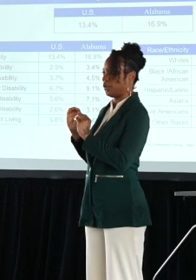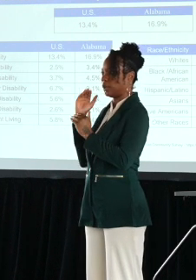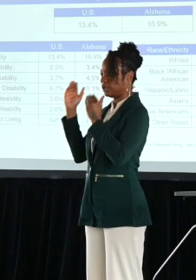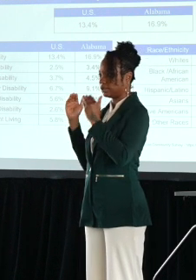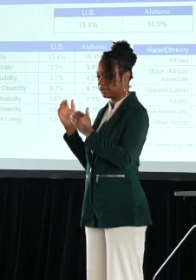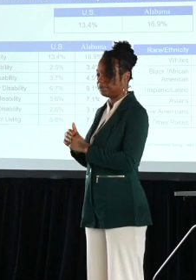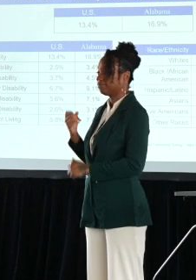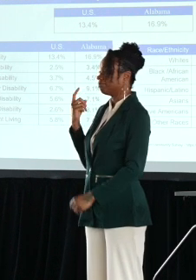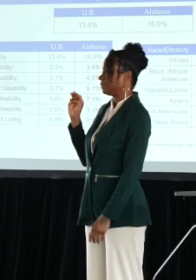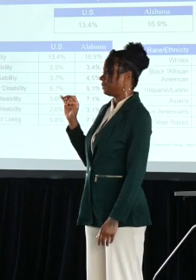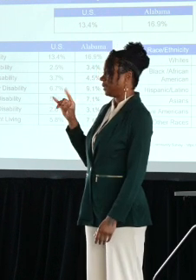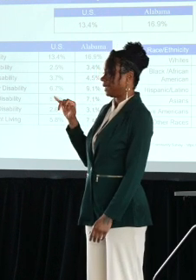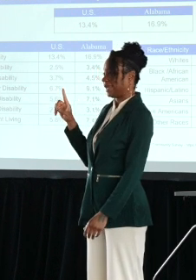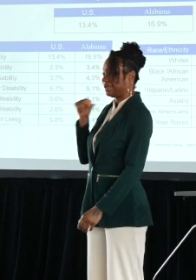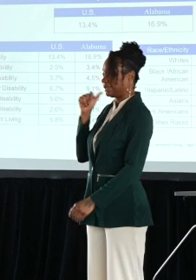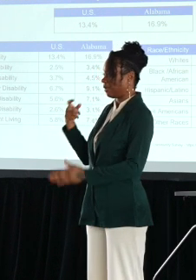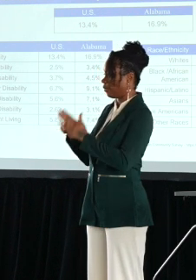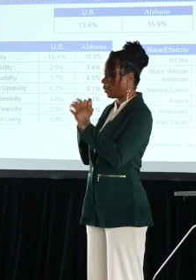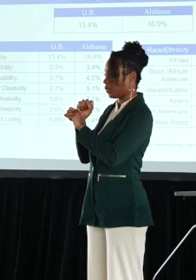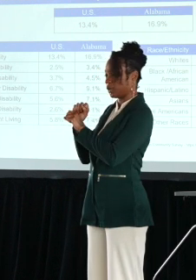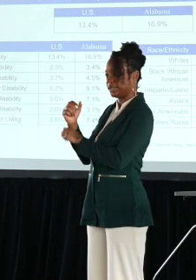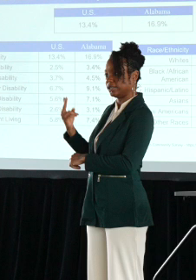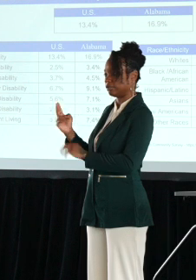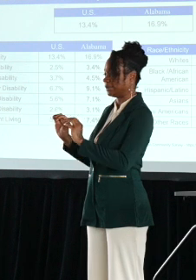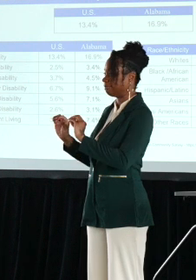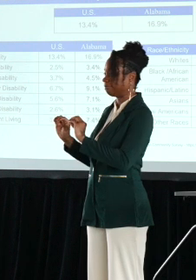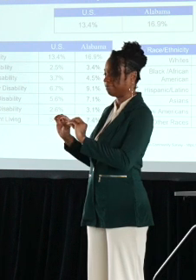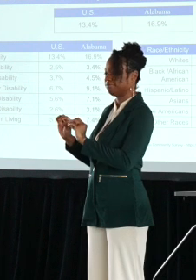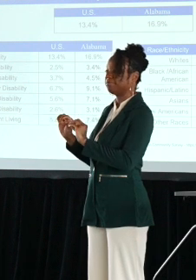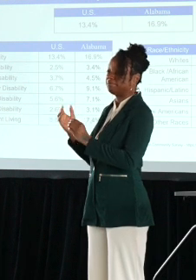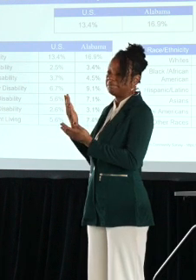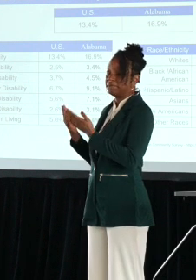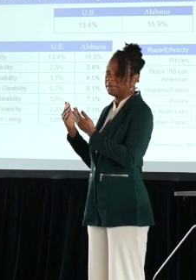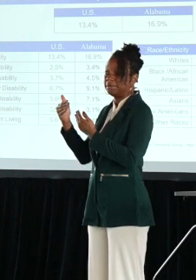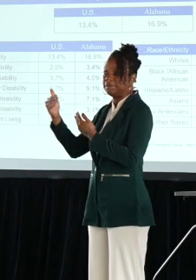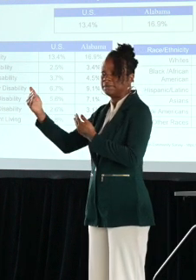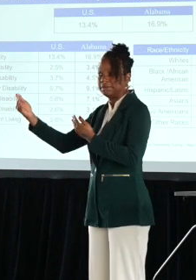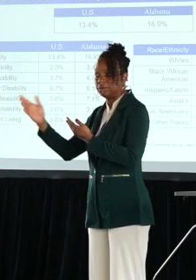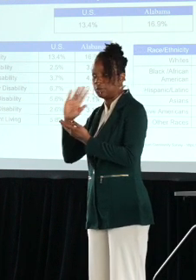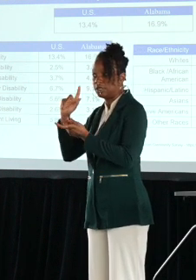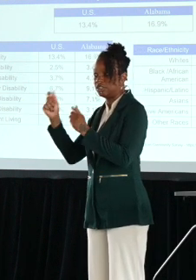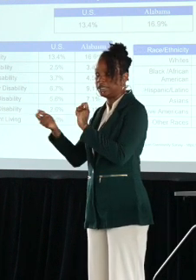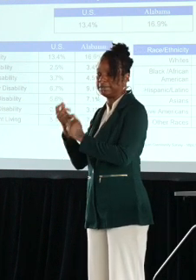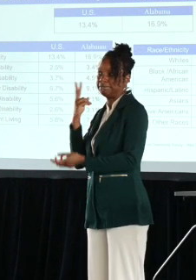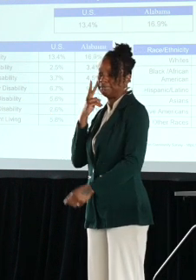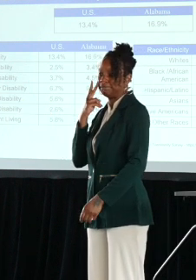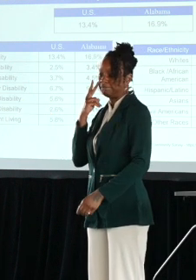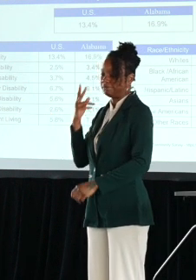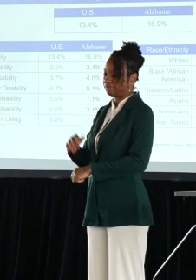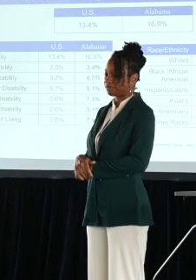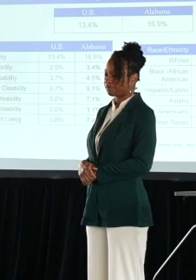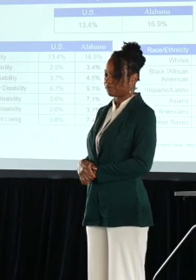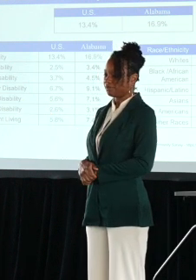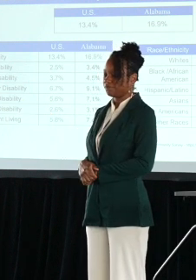that's an important point as well. Medicaid is jointly governed and funded by the federal and state governments,